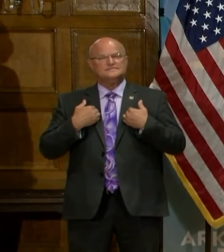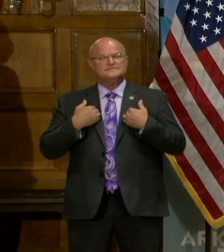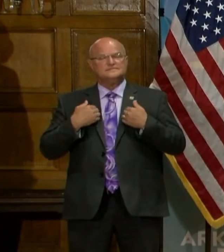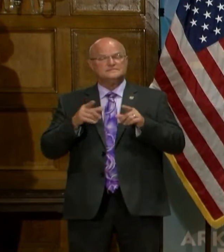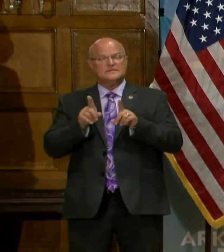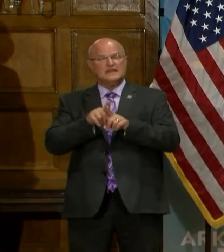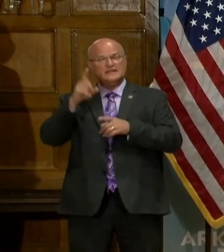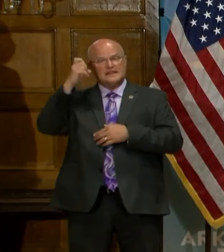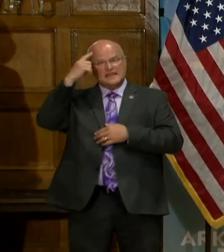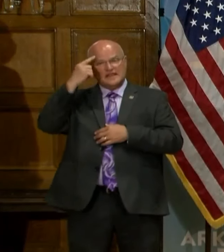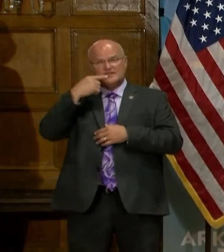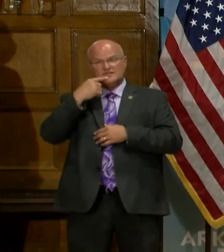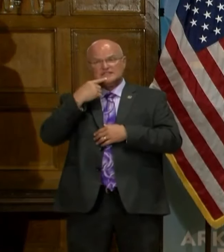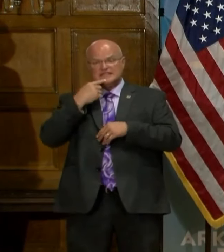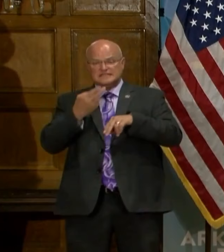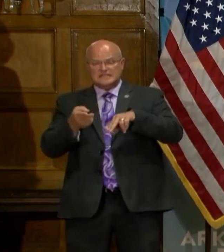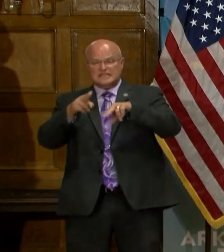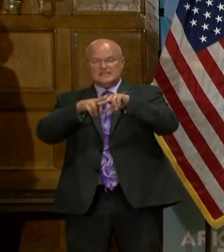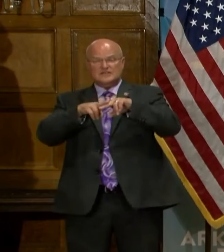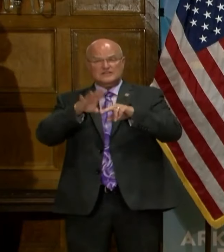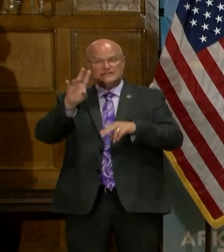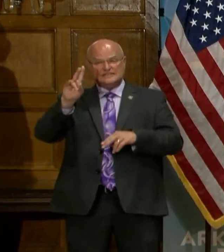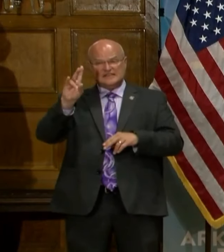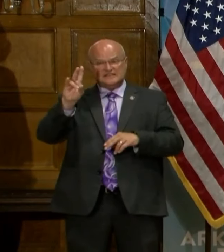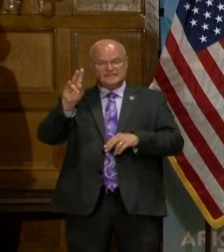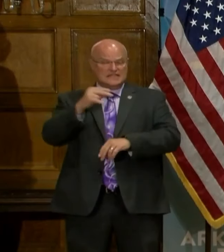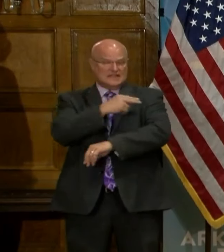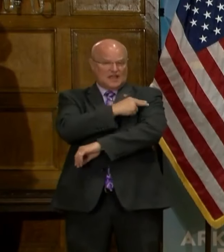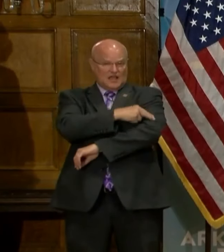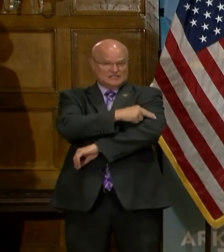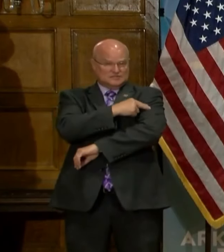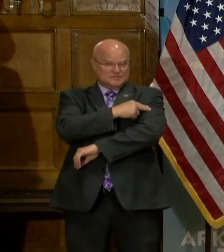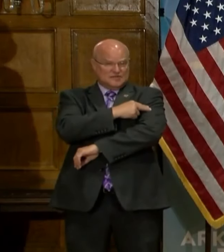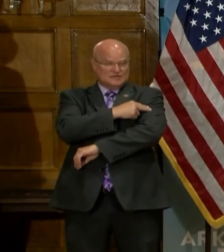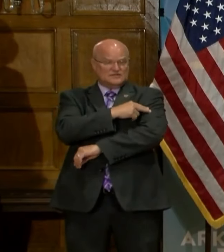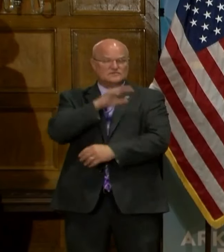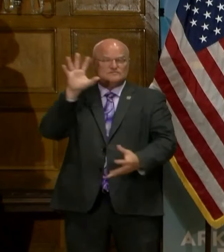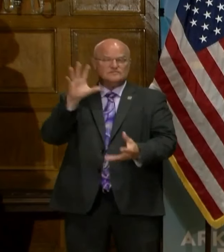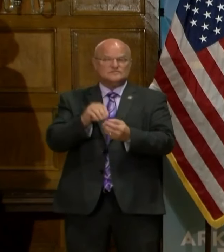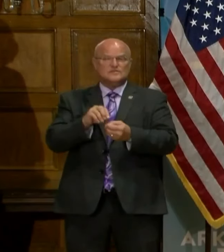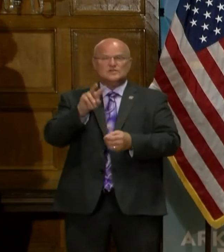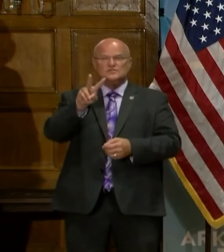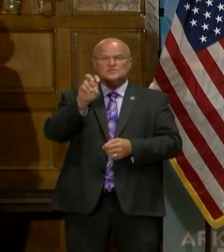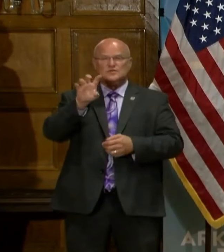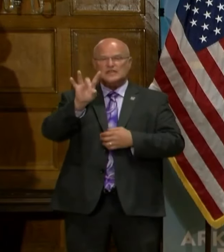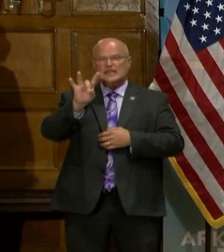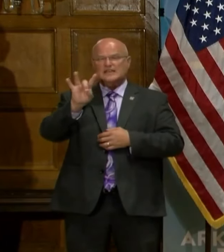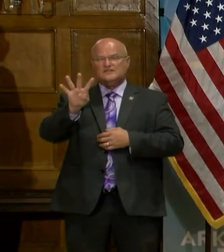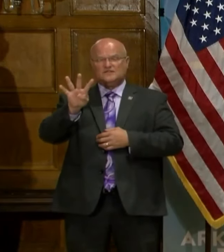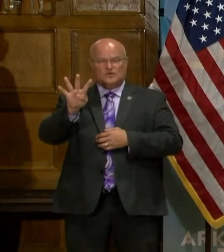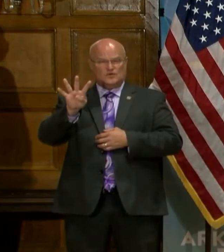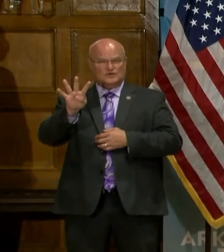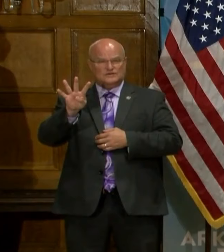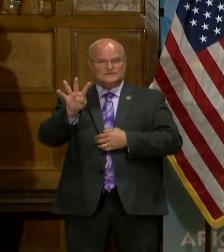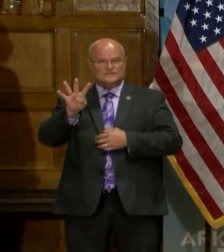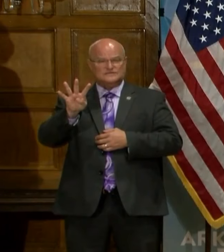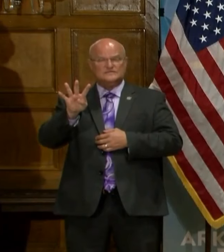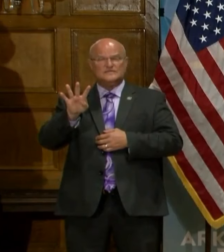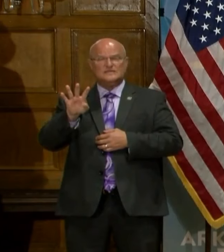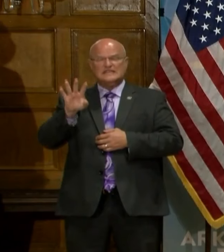as the Governor mentioned, a net increase of 17 hospitalized, so we're up to 284 hospitalized patients. We